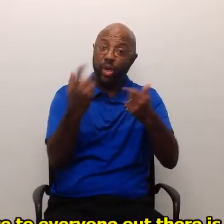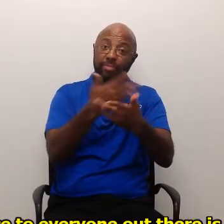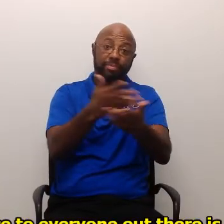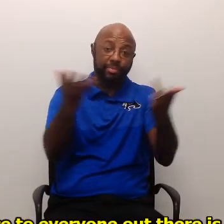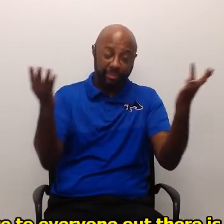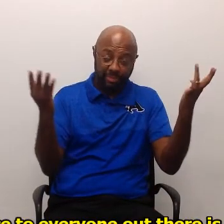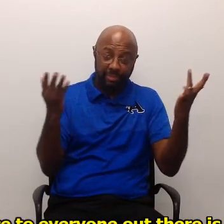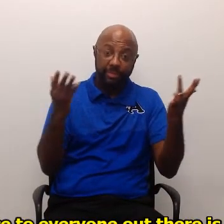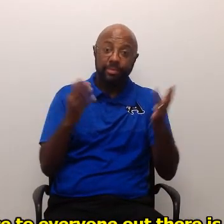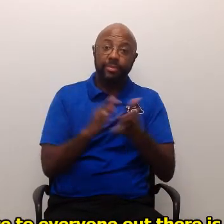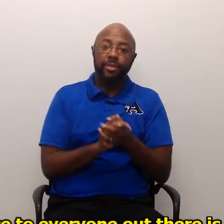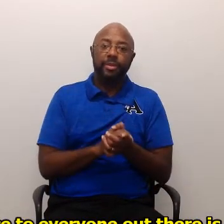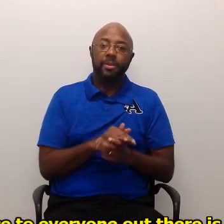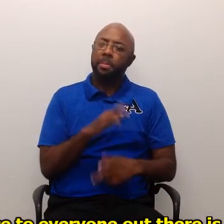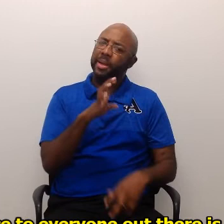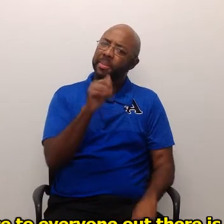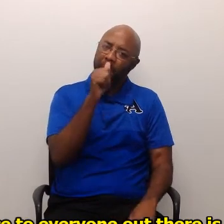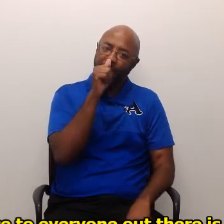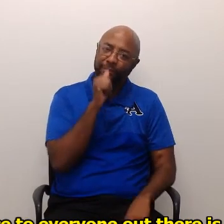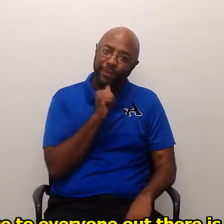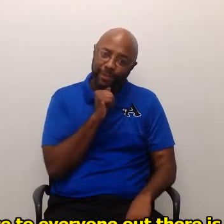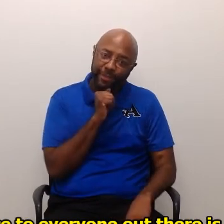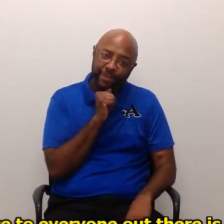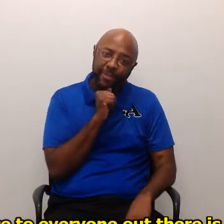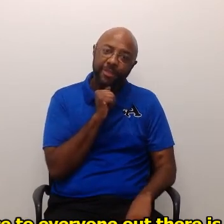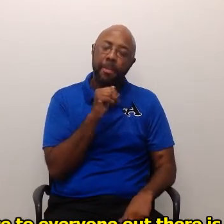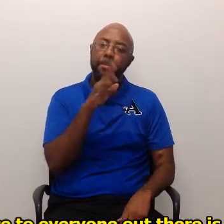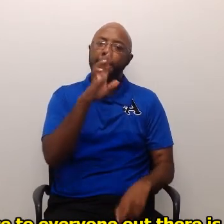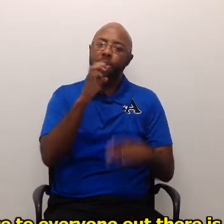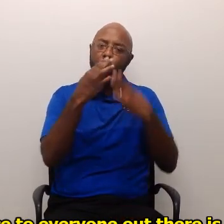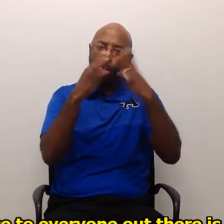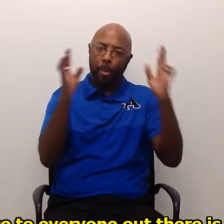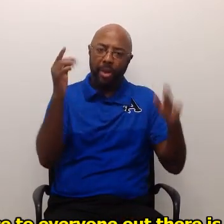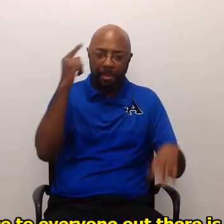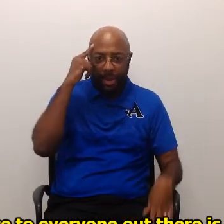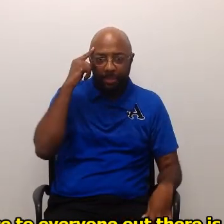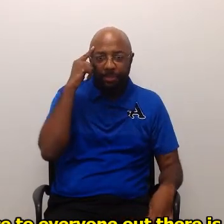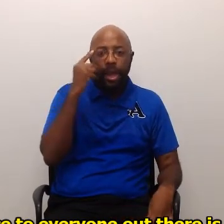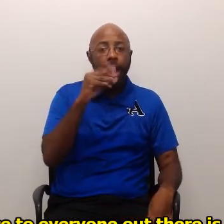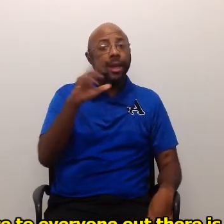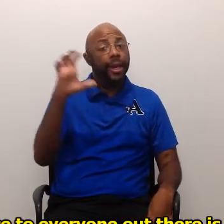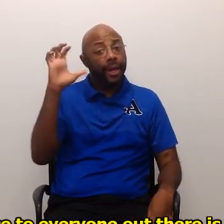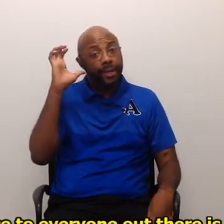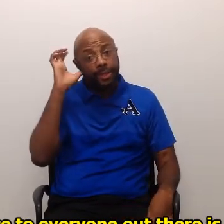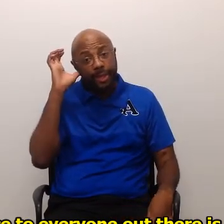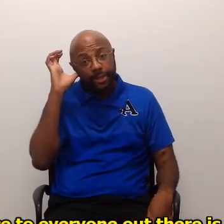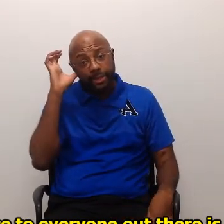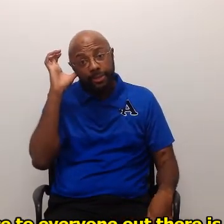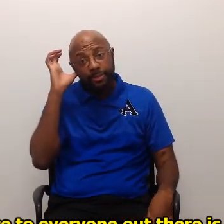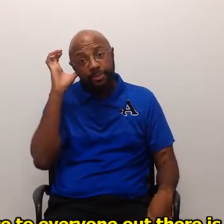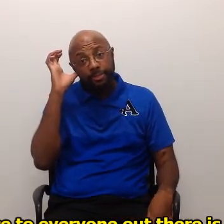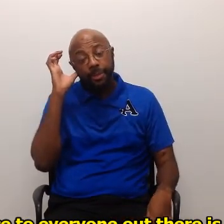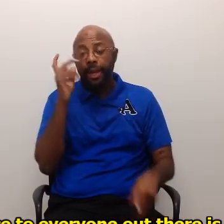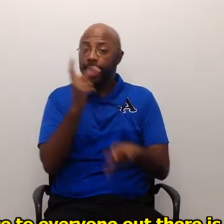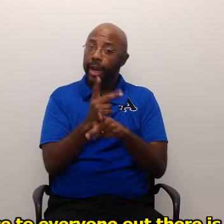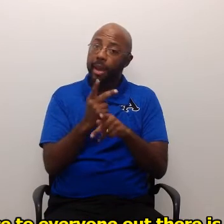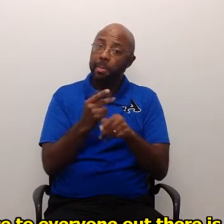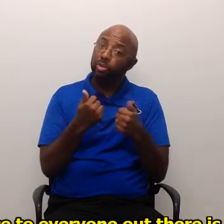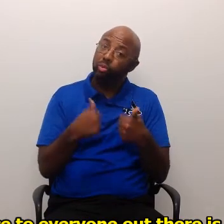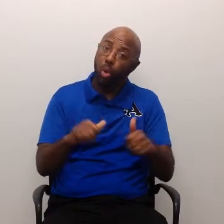My words of advice to everyone out there is be patient, be open-minded, and be willing to listen.